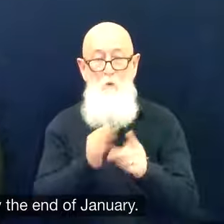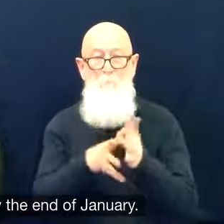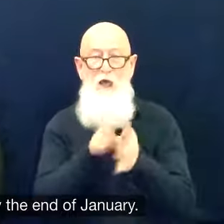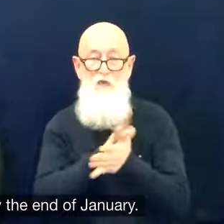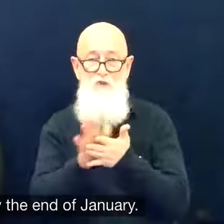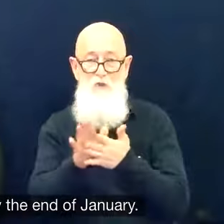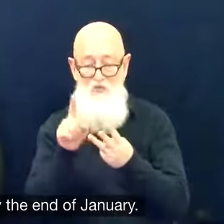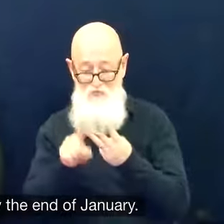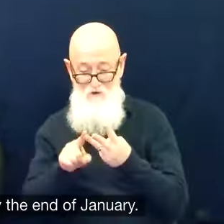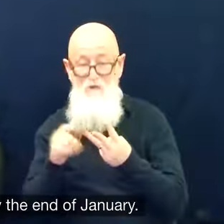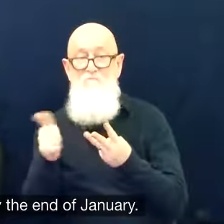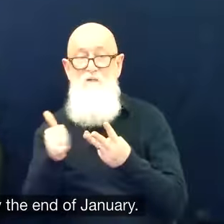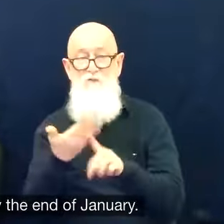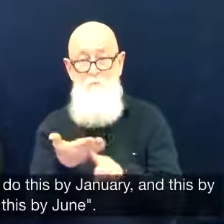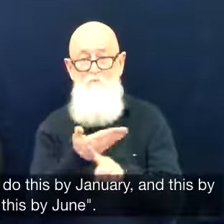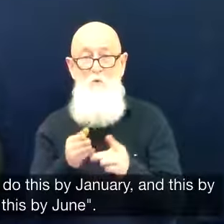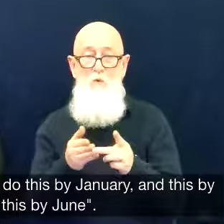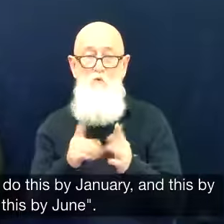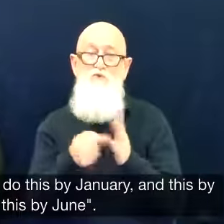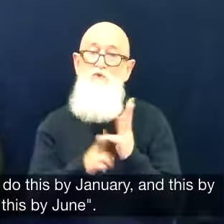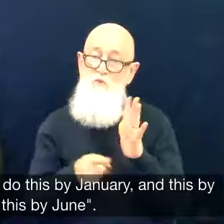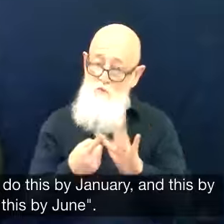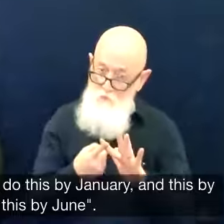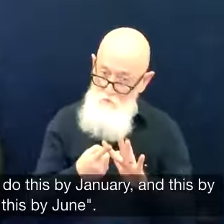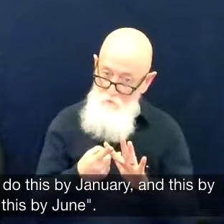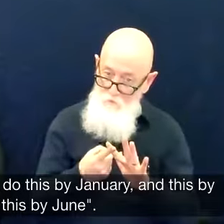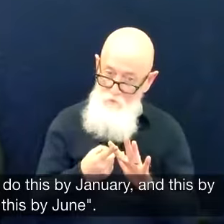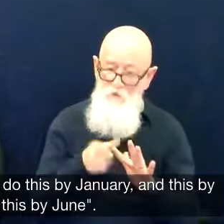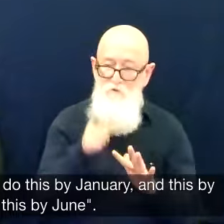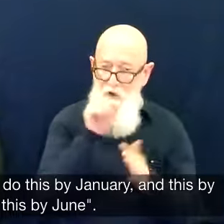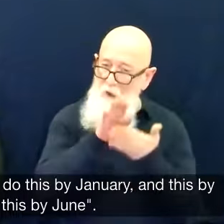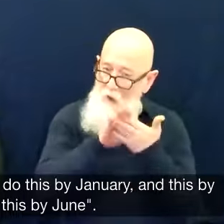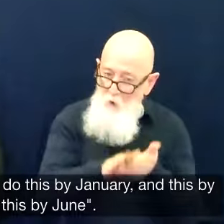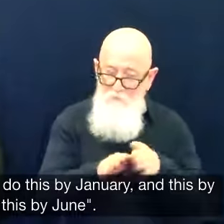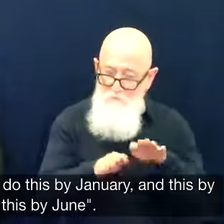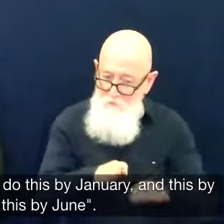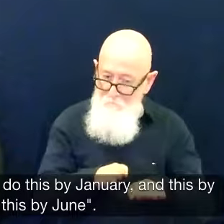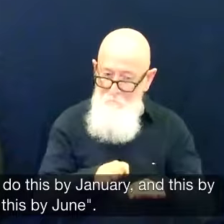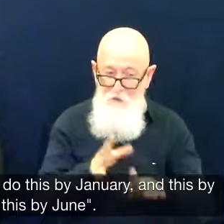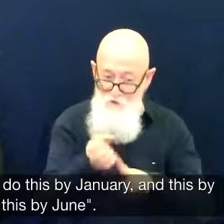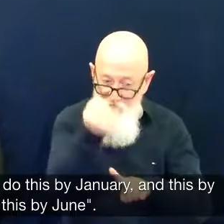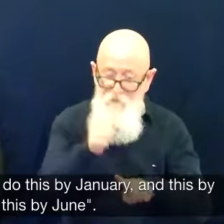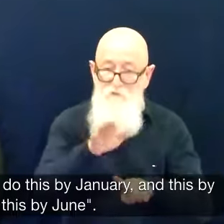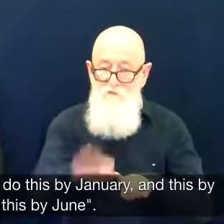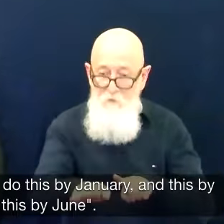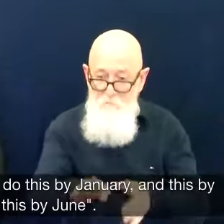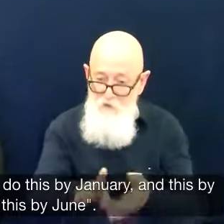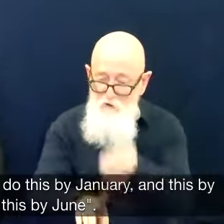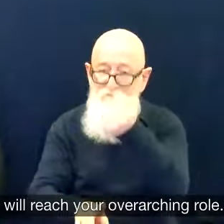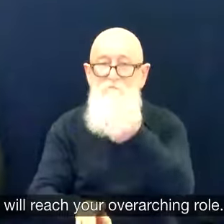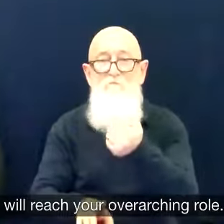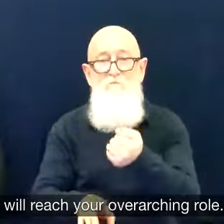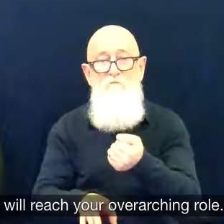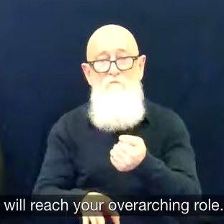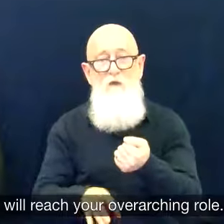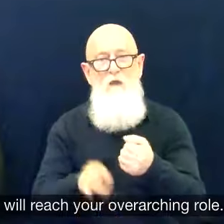the little steps that it's going to take to reach your overarching goal. And I think that's an important role of the